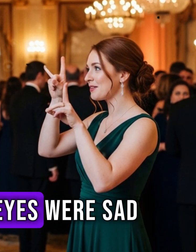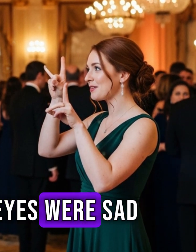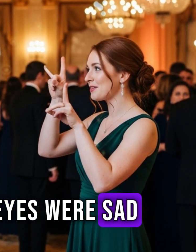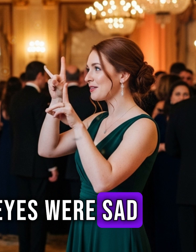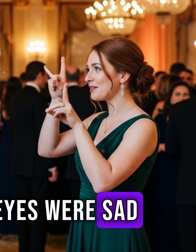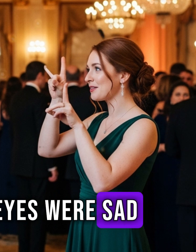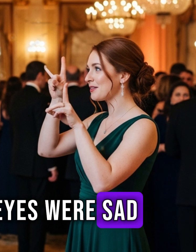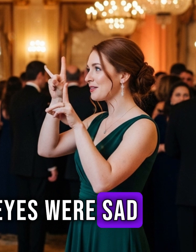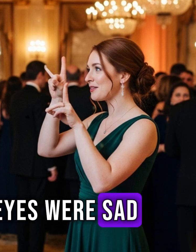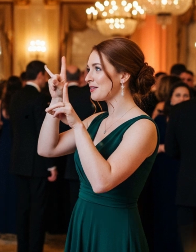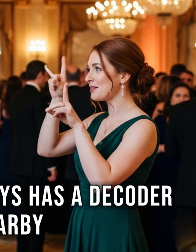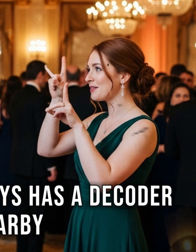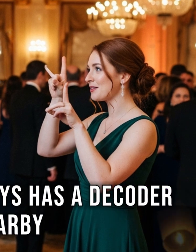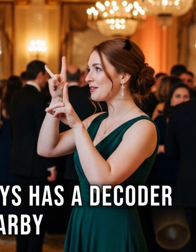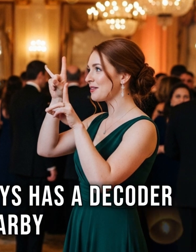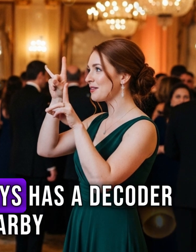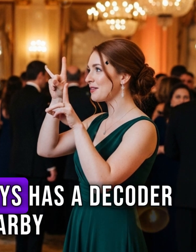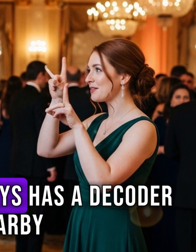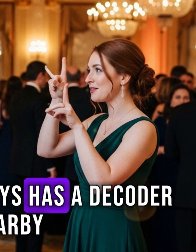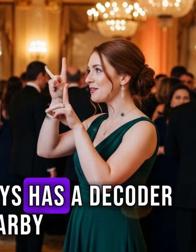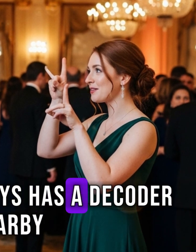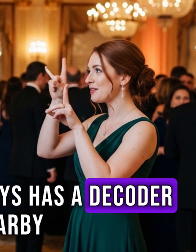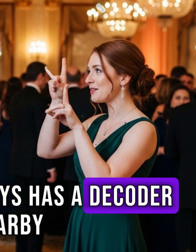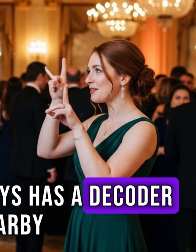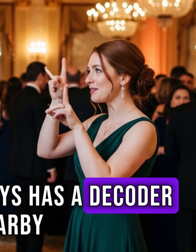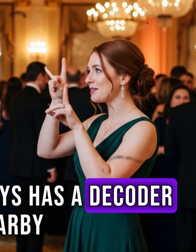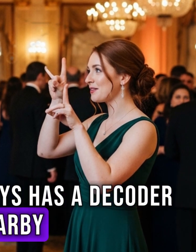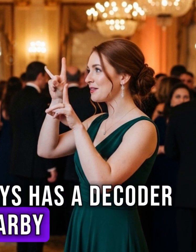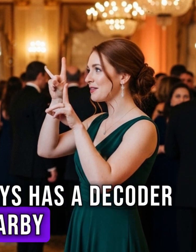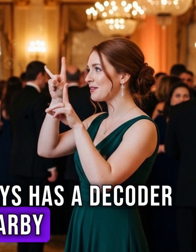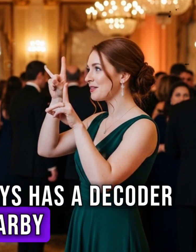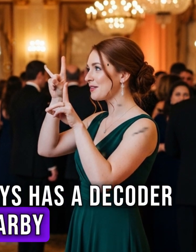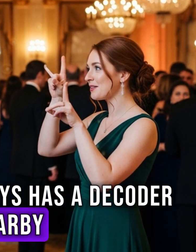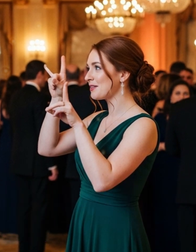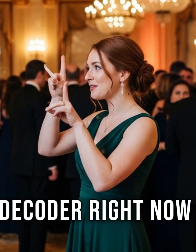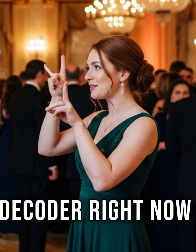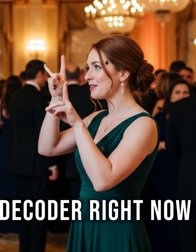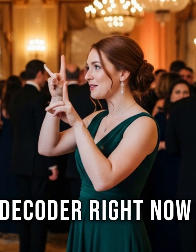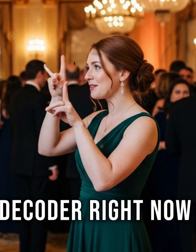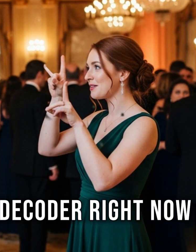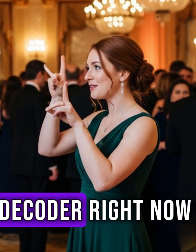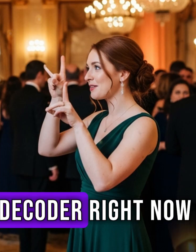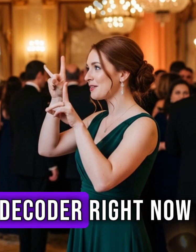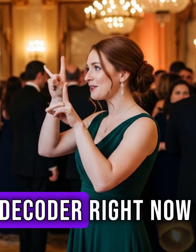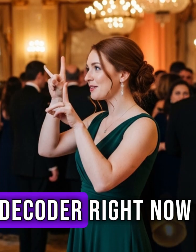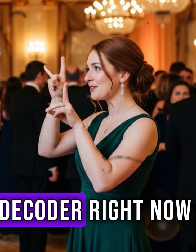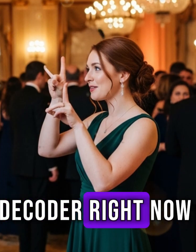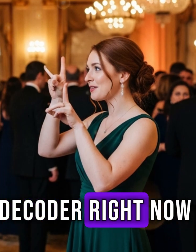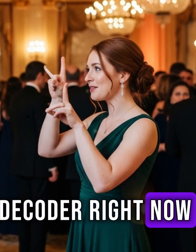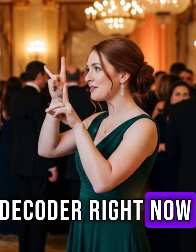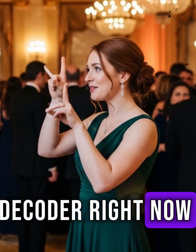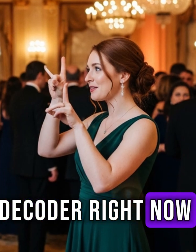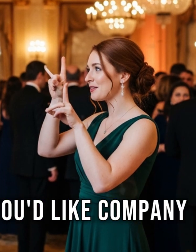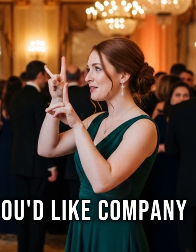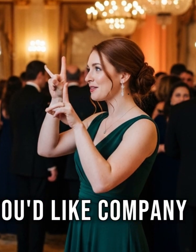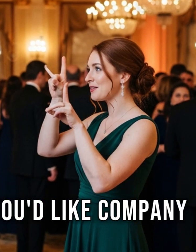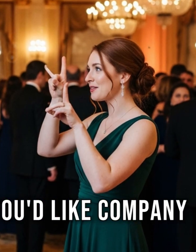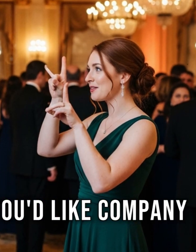were sad. "My father always has a decoder nearby." "You don't need a decoder right now," Elara